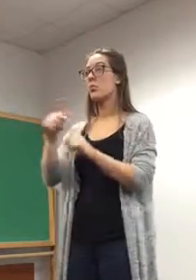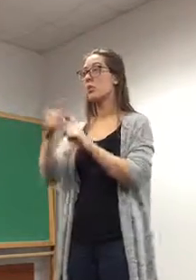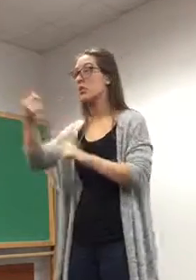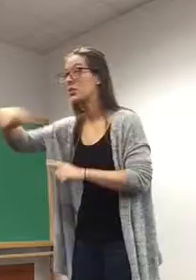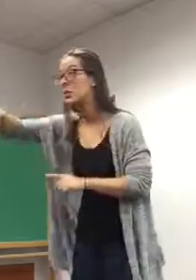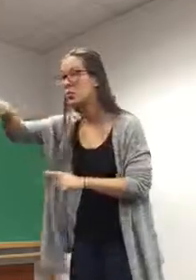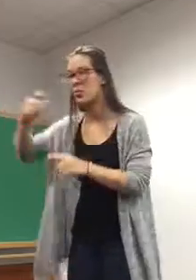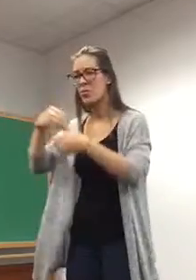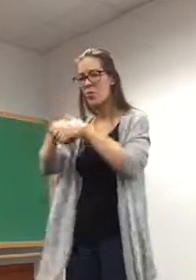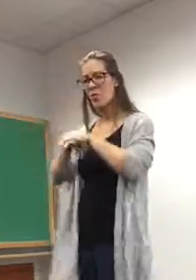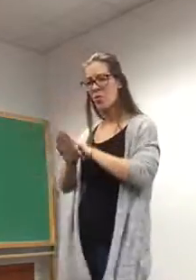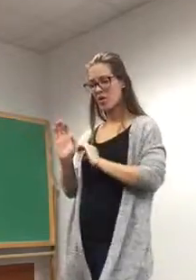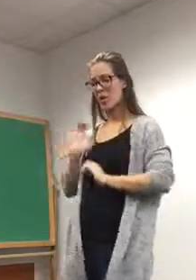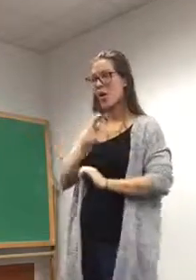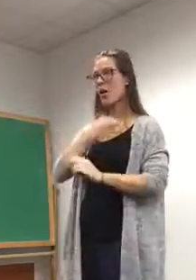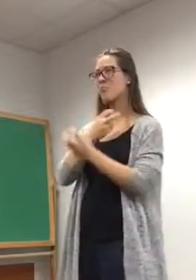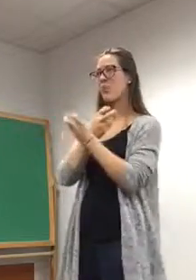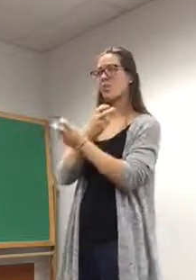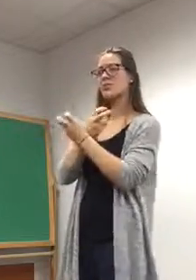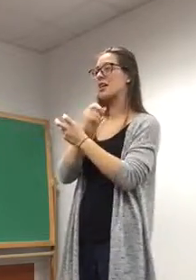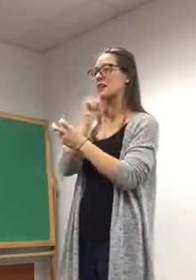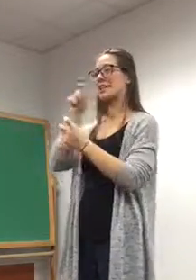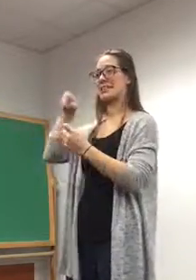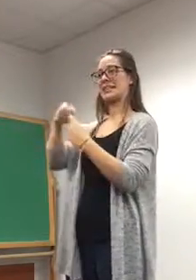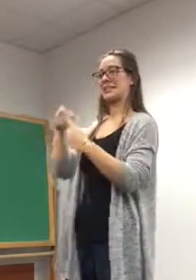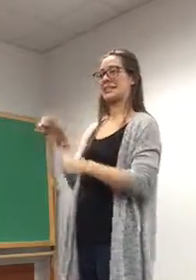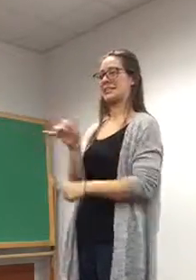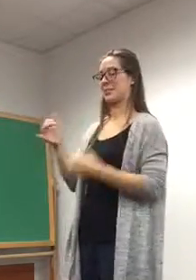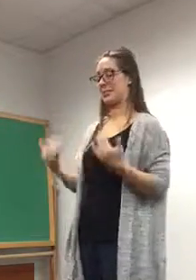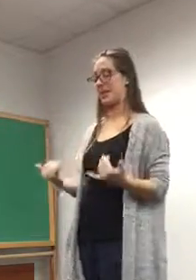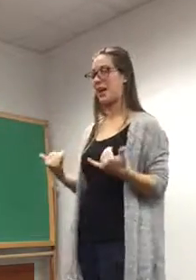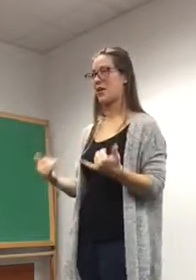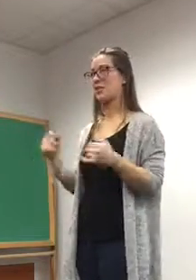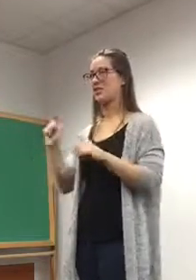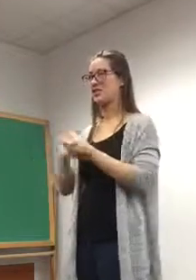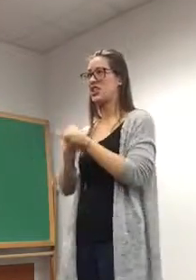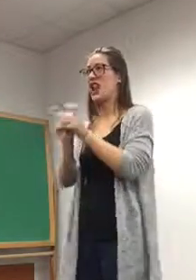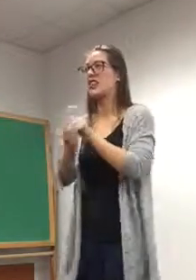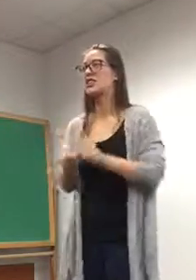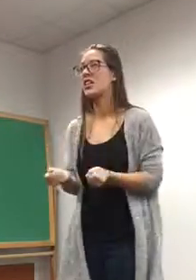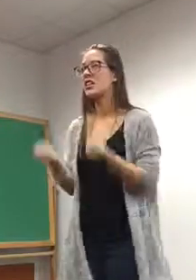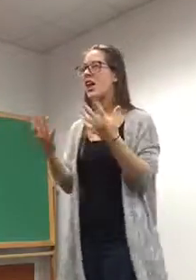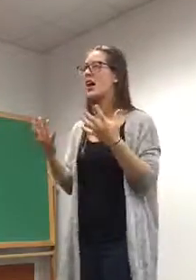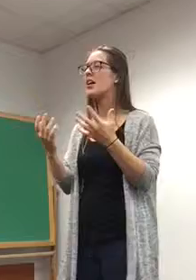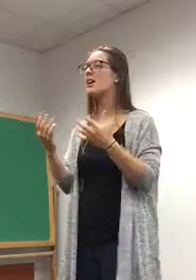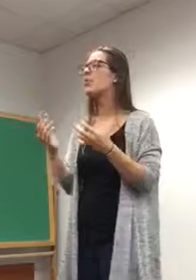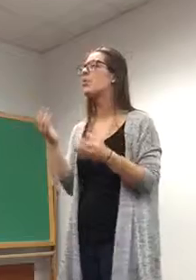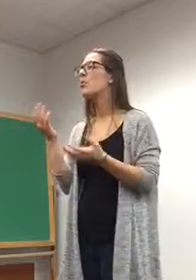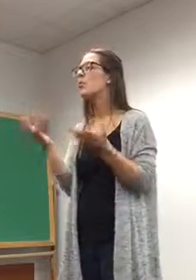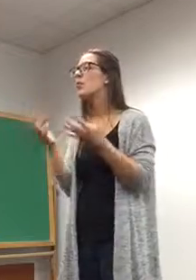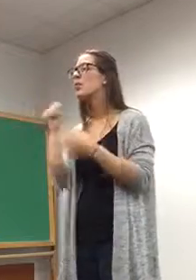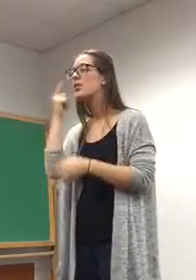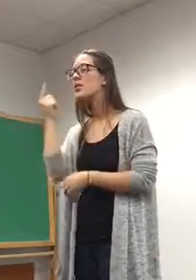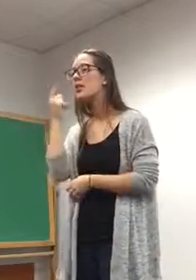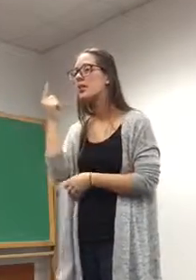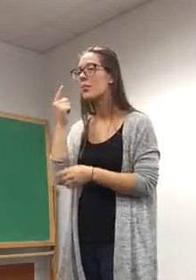our bones were not exactly the way they are now. Anybody have any idea of what our bones were probably like when we were born? Gary?